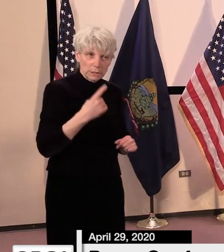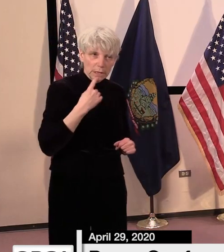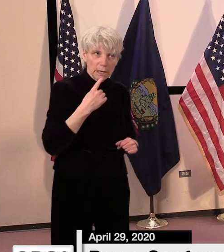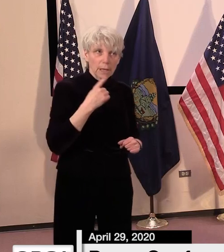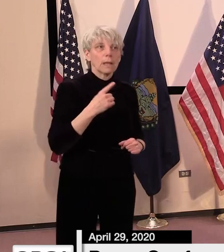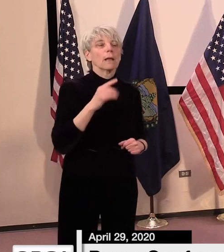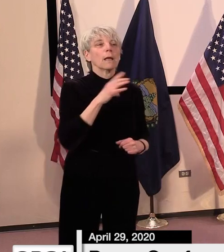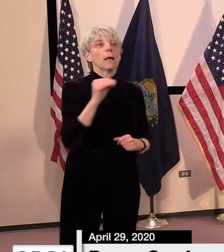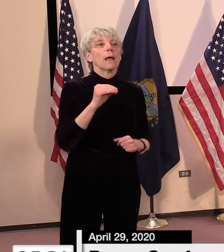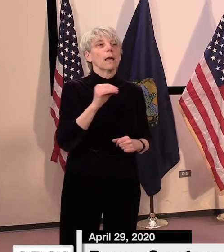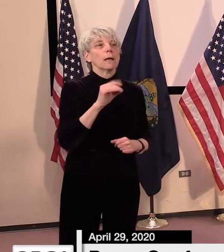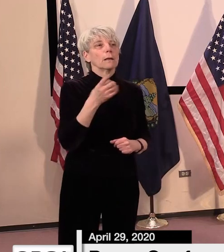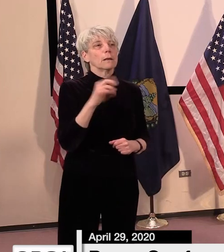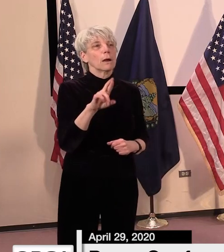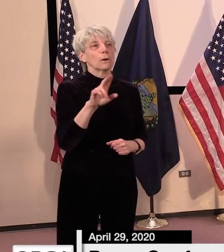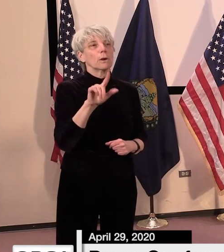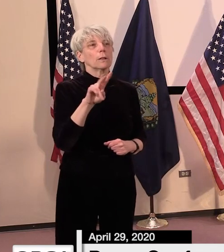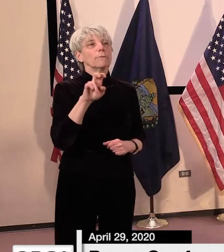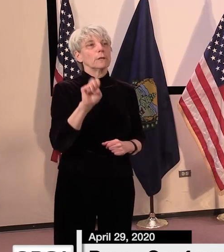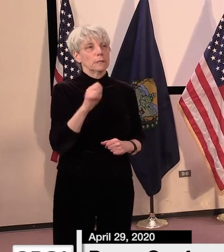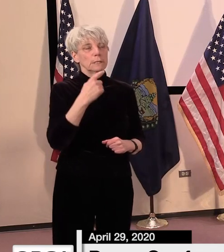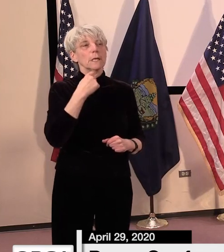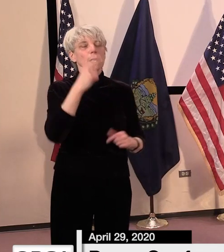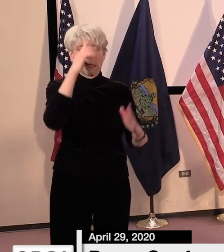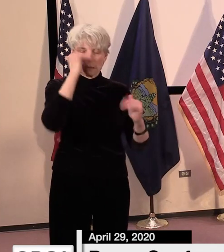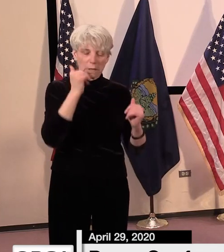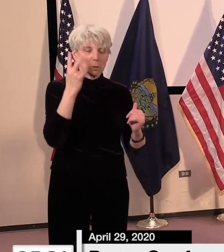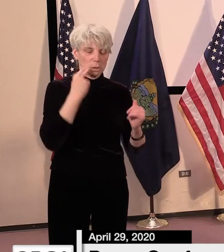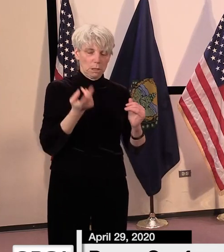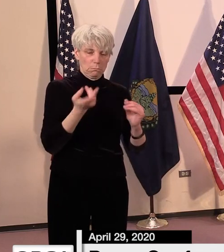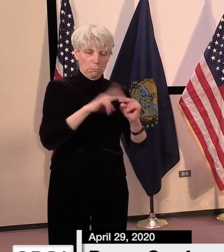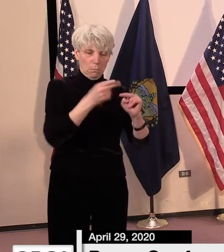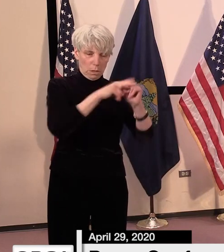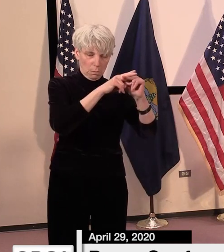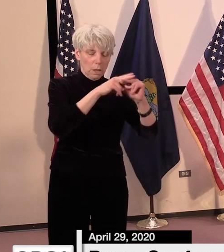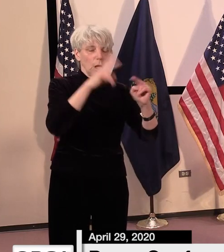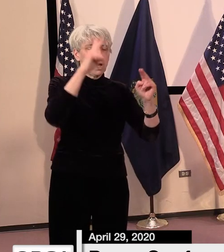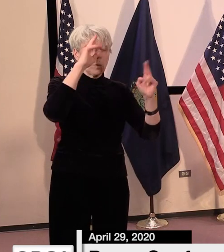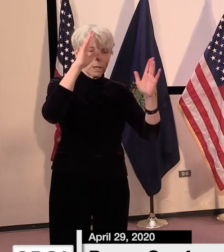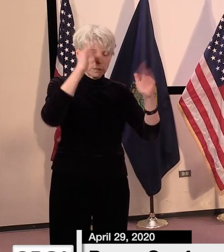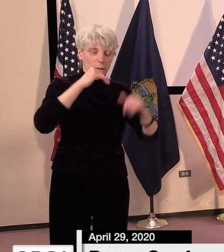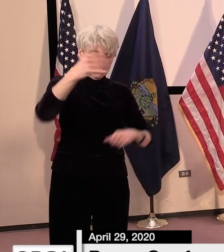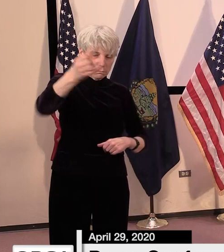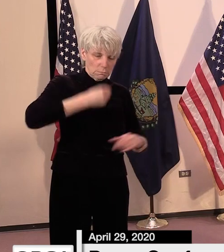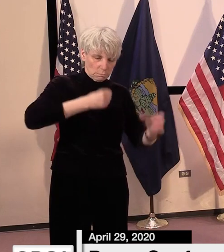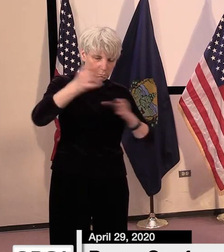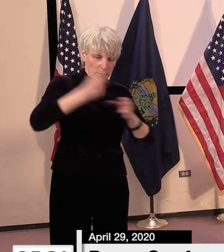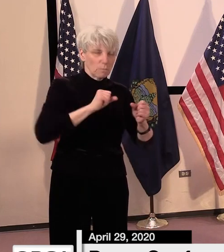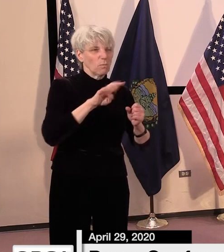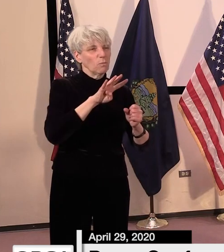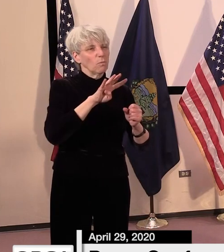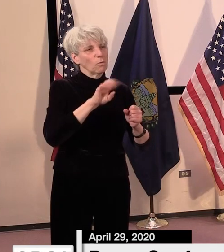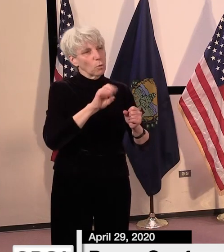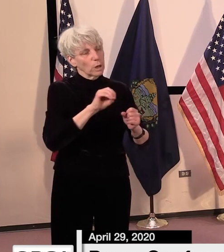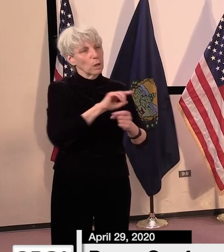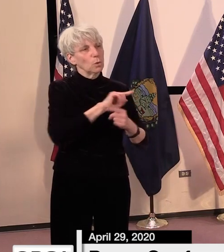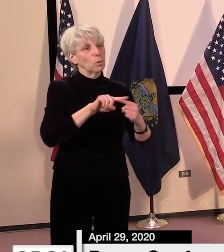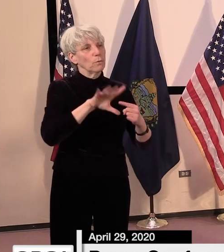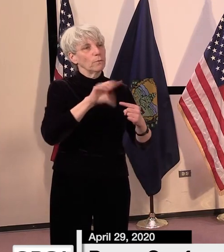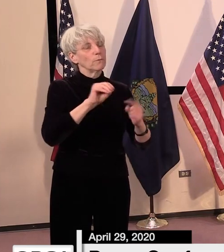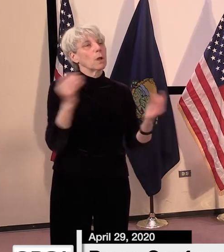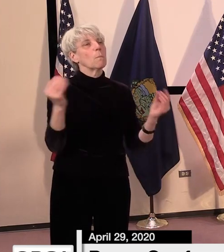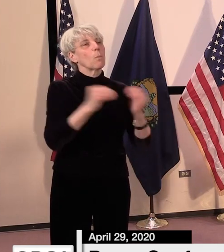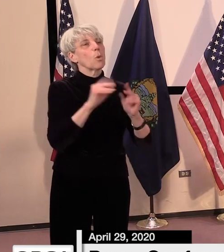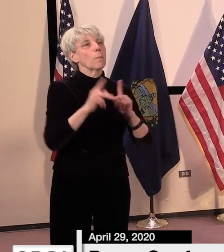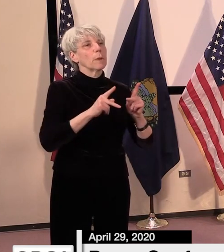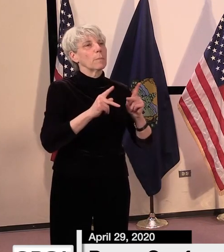increase. We have a plan to ramp up 40 or 50 additional staff to the contact